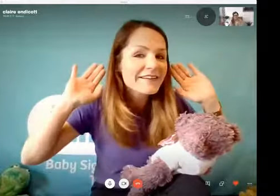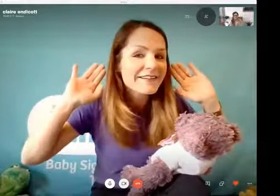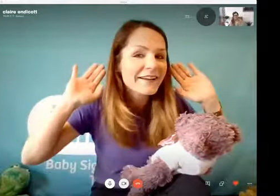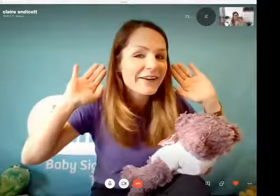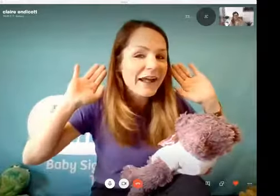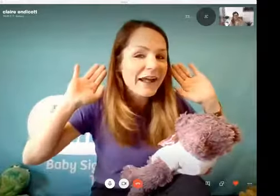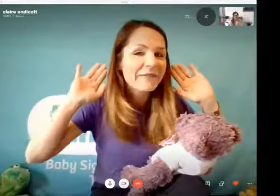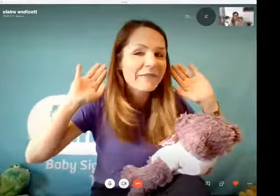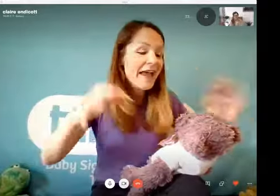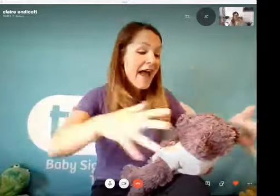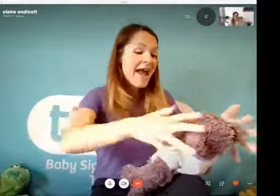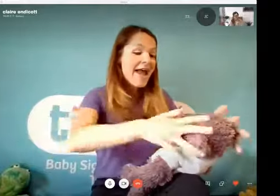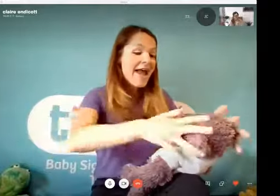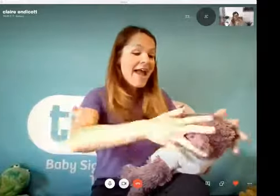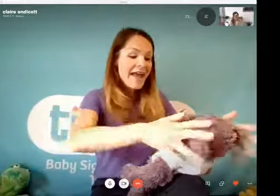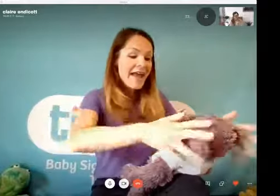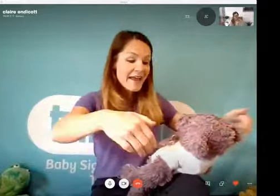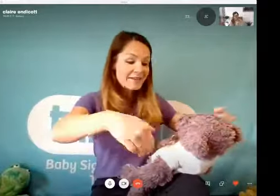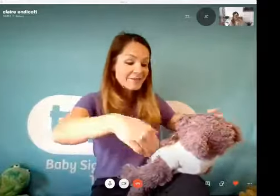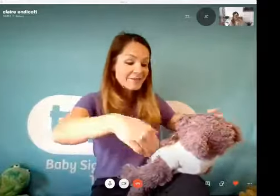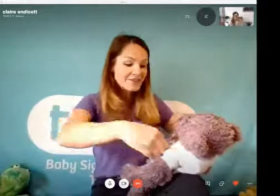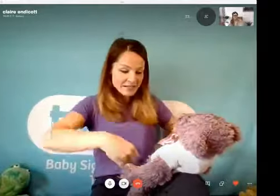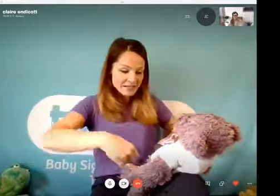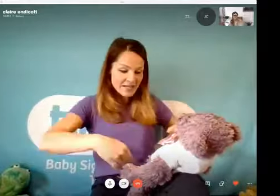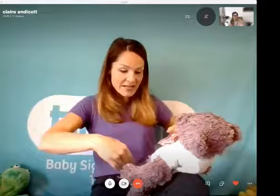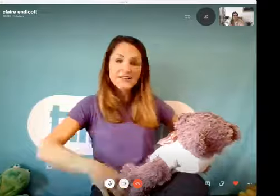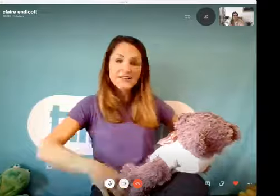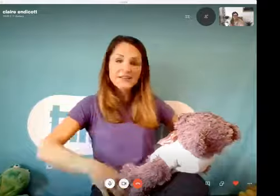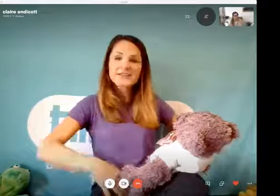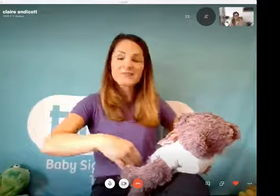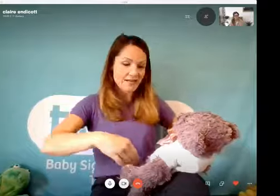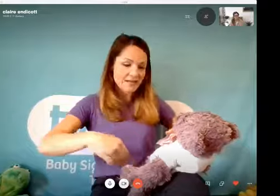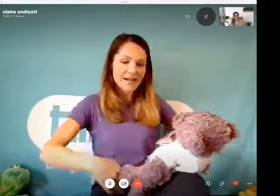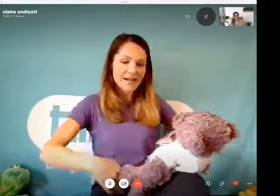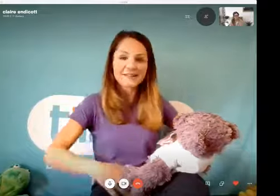get up there. Head, shoulders, knees and toes,